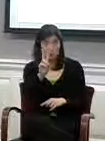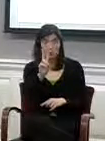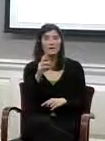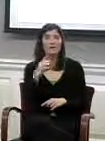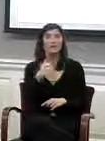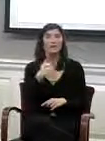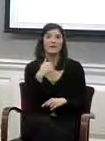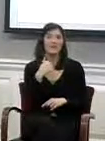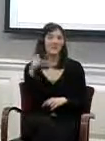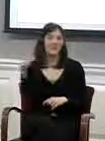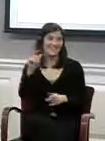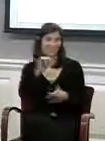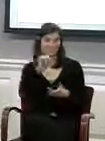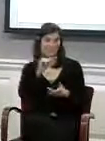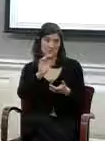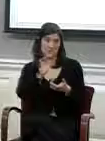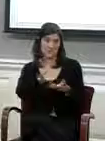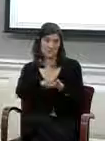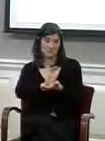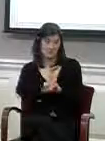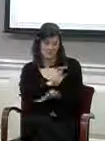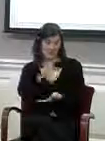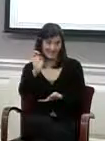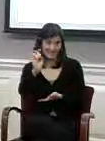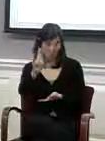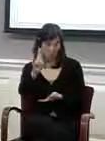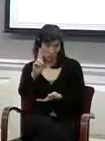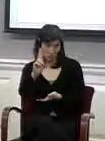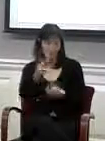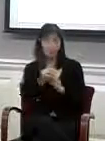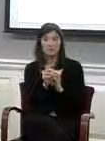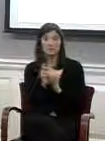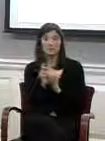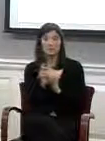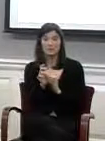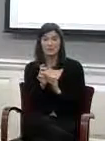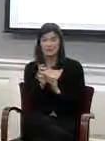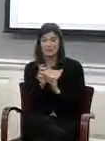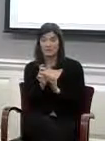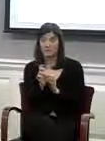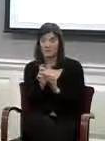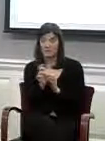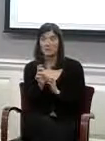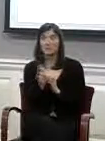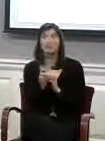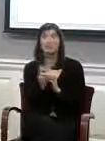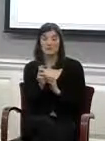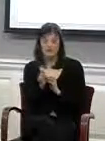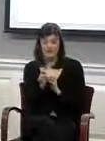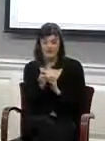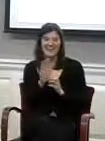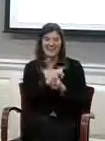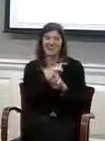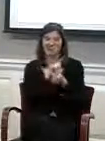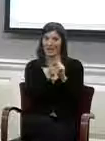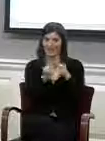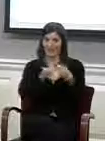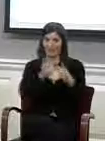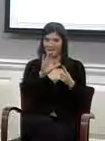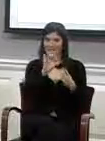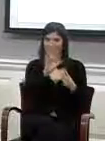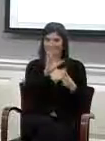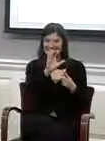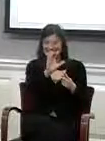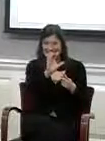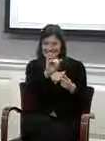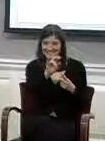accession and the work of a women's rights platform in the country, very significant changes in the civil code took place. Under the old